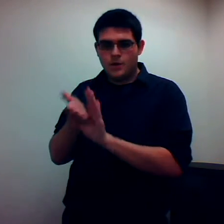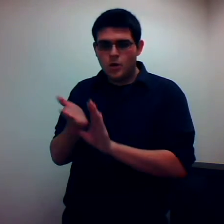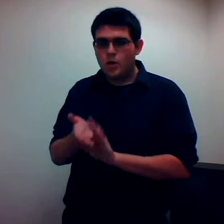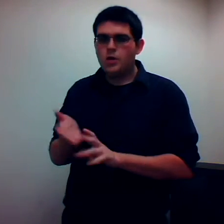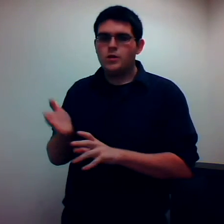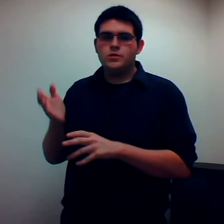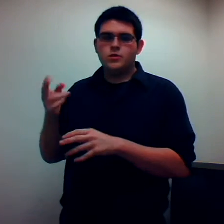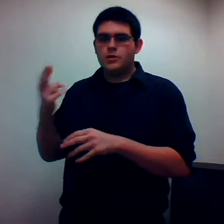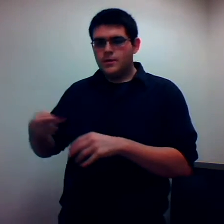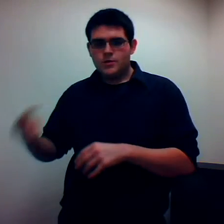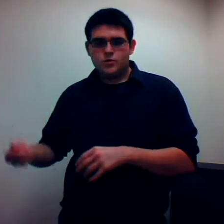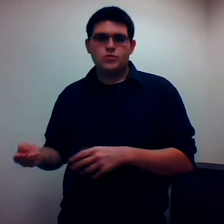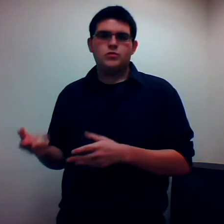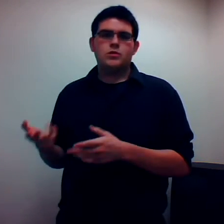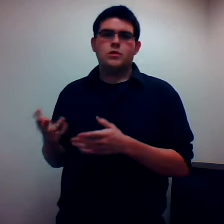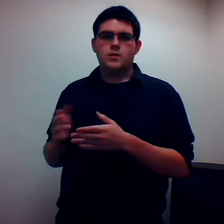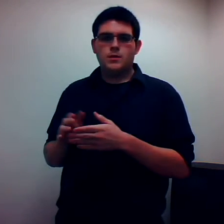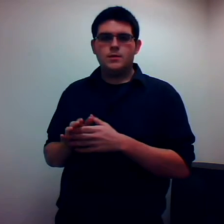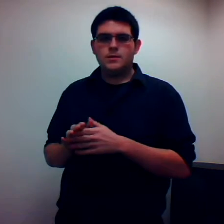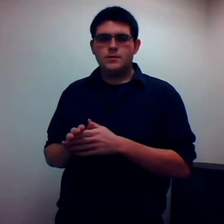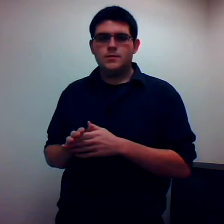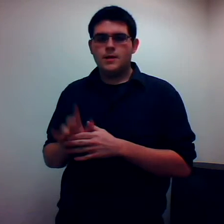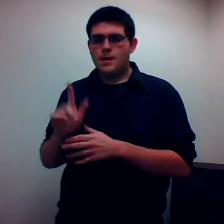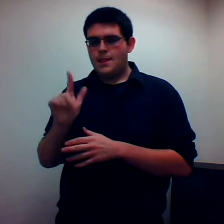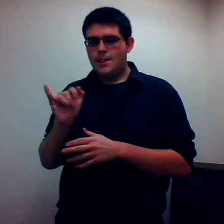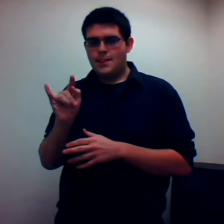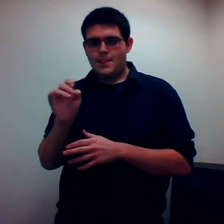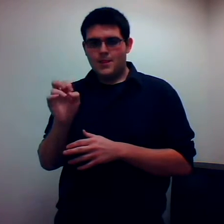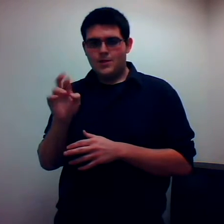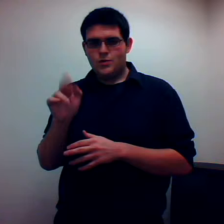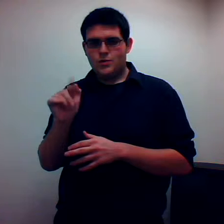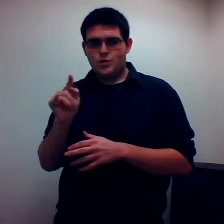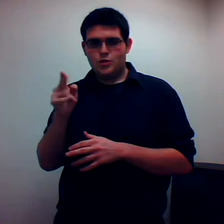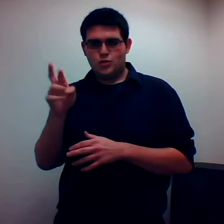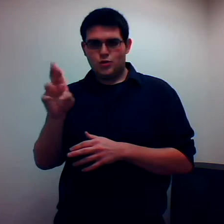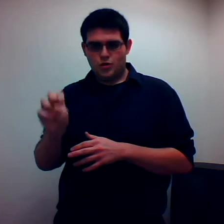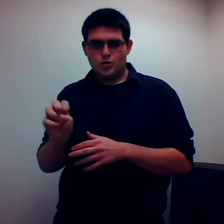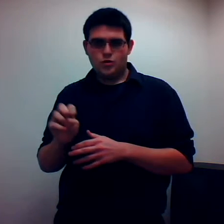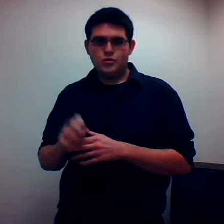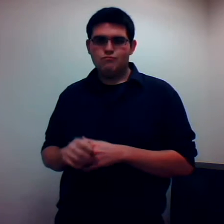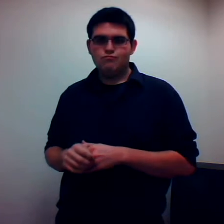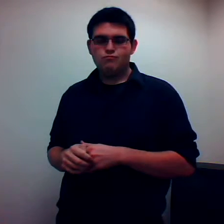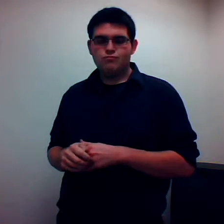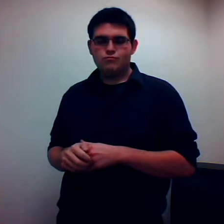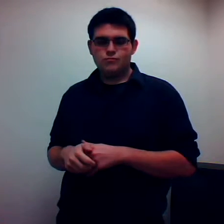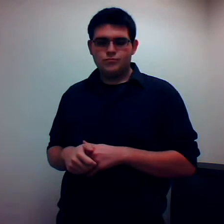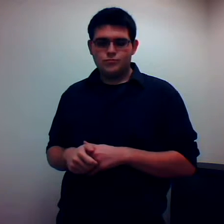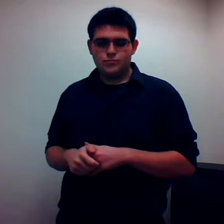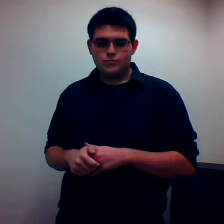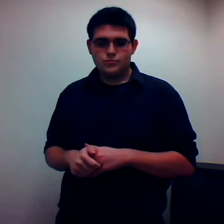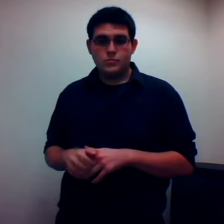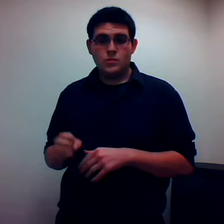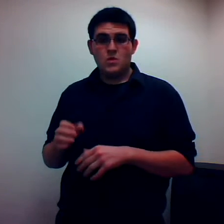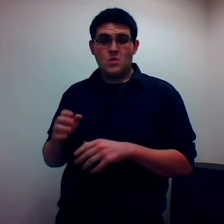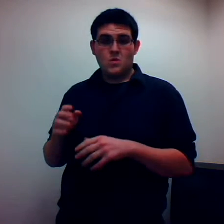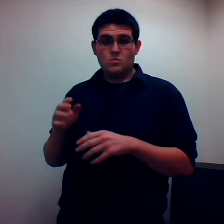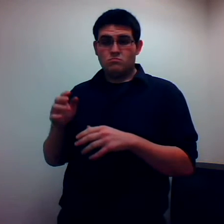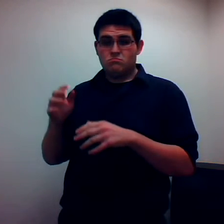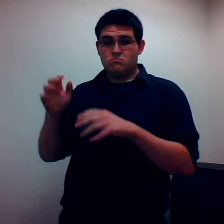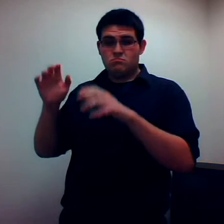course syllabus into those sections with equal amount of time devoted to each one, say 3 weeks for each section. And then I have a